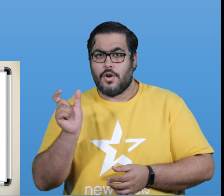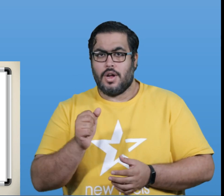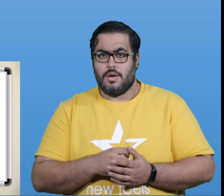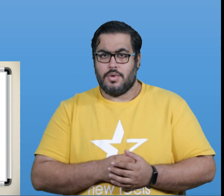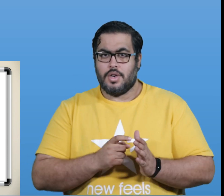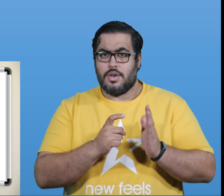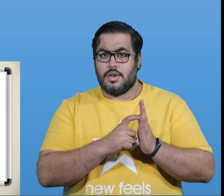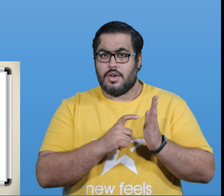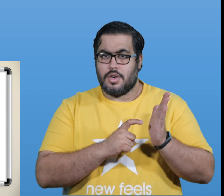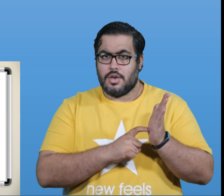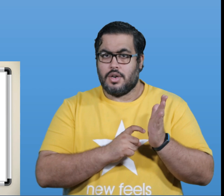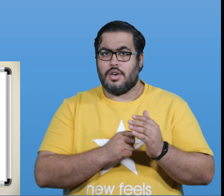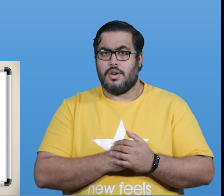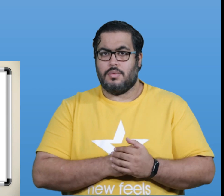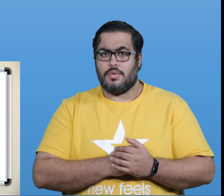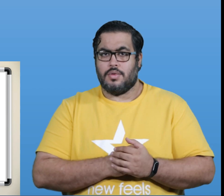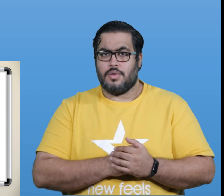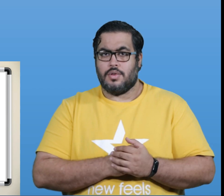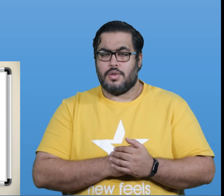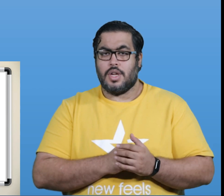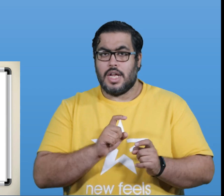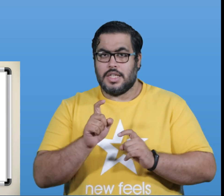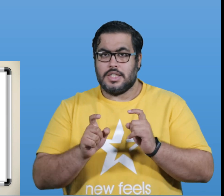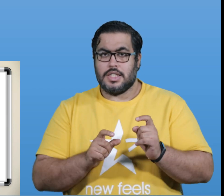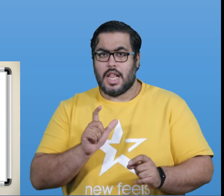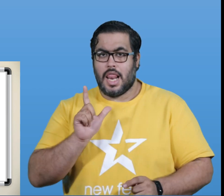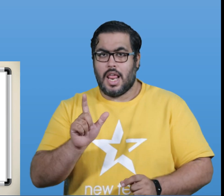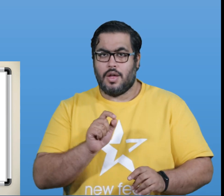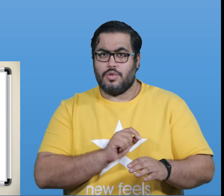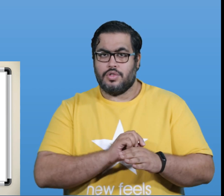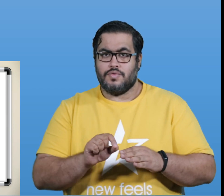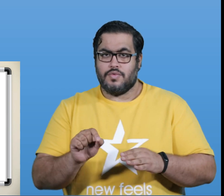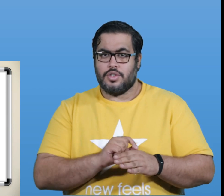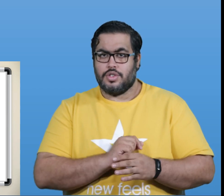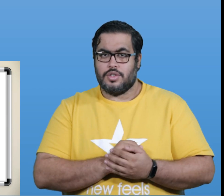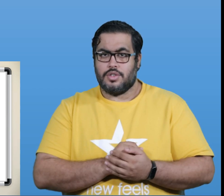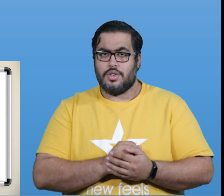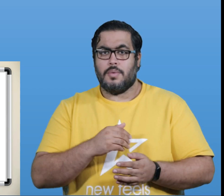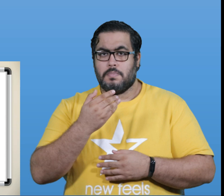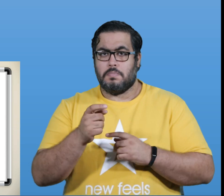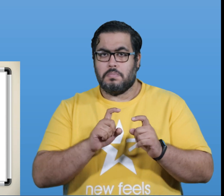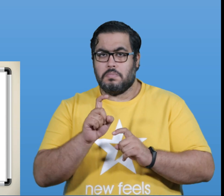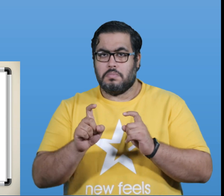grammar items, and then few language functions, setback questions, and followed by the writing, just